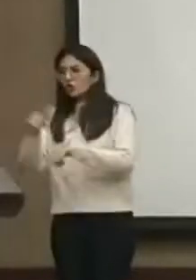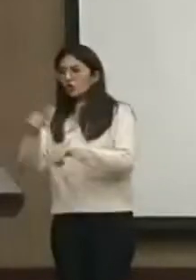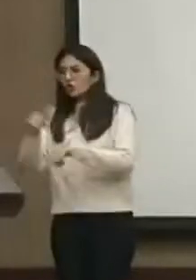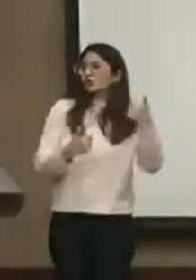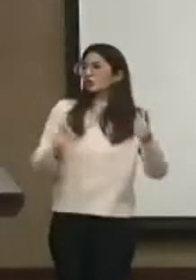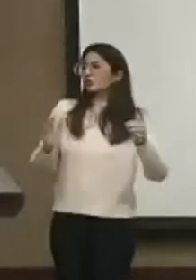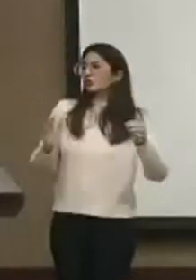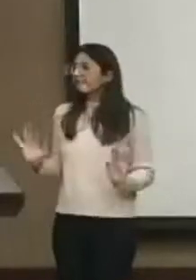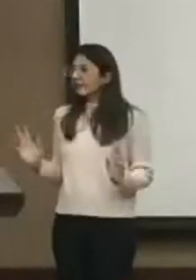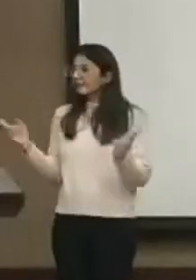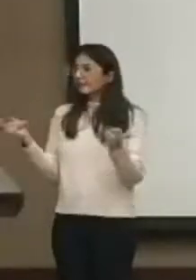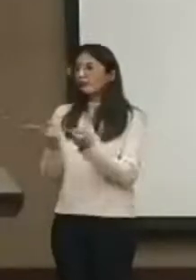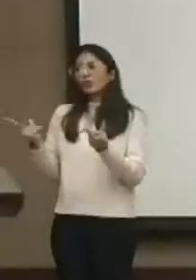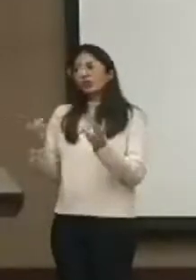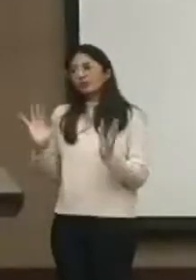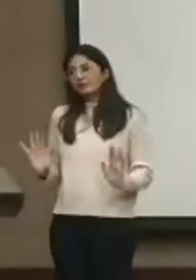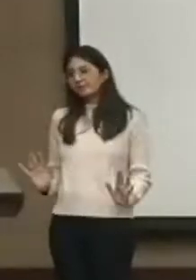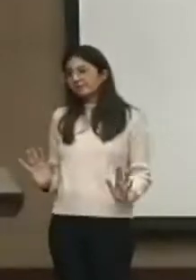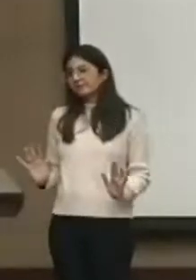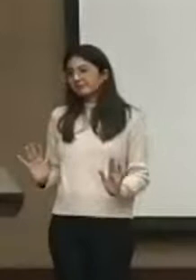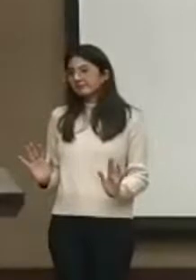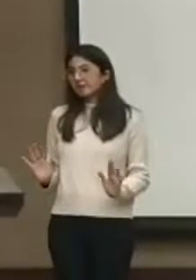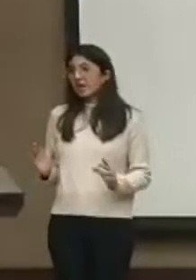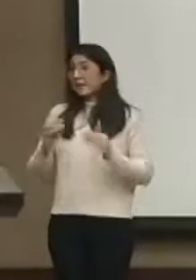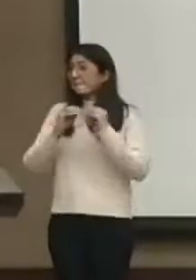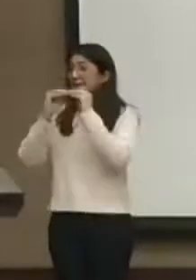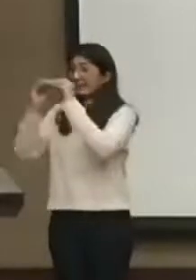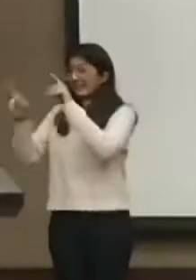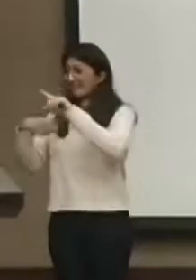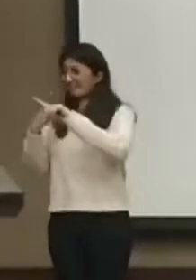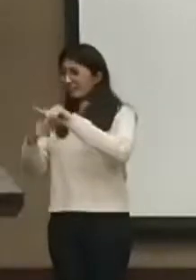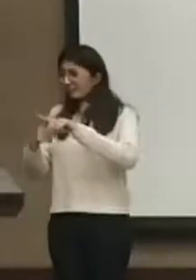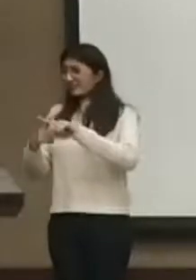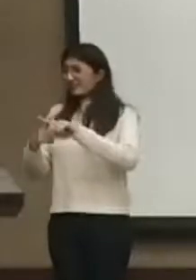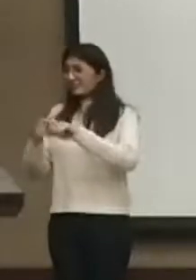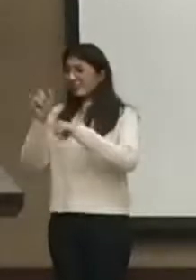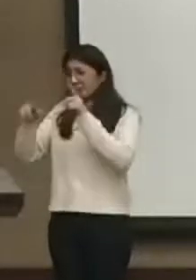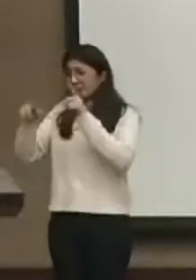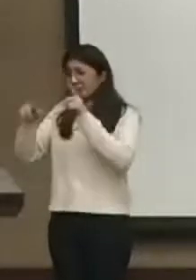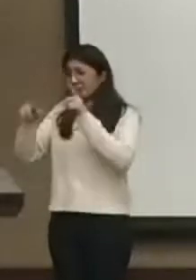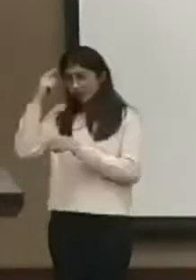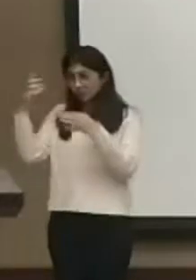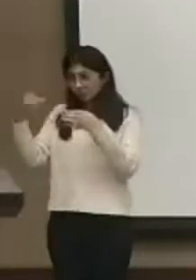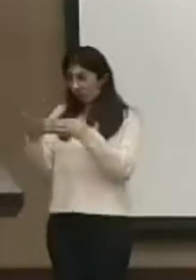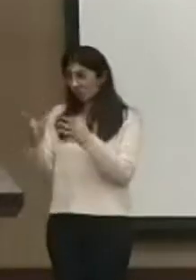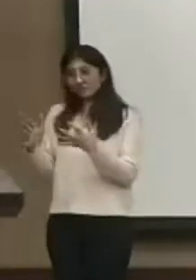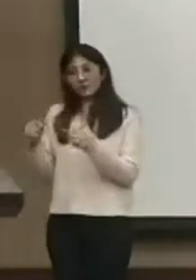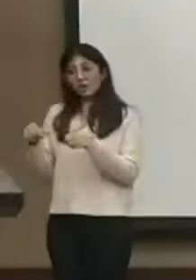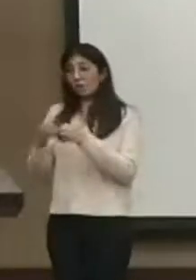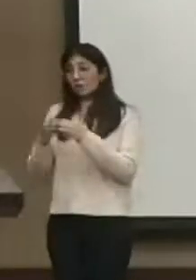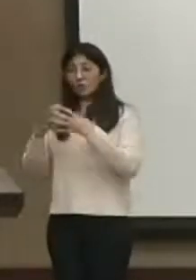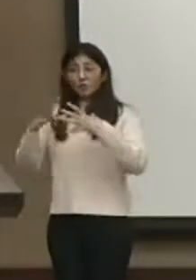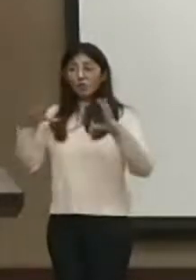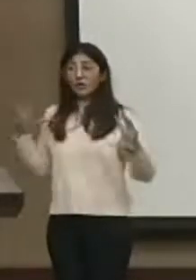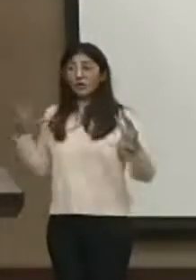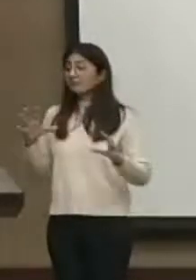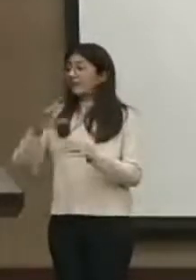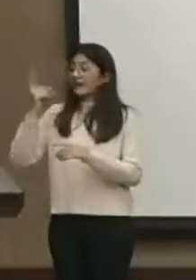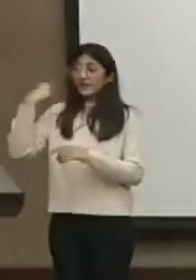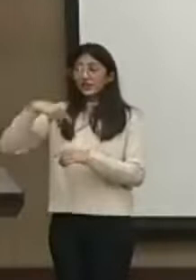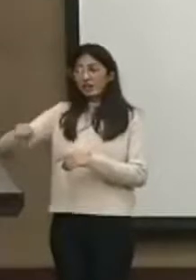talent. 1 billion plus people is not it's not a small number, and it is growing every day because we all are